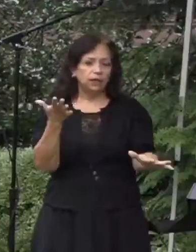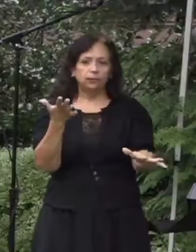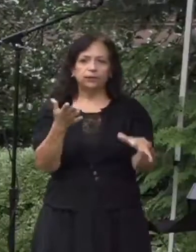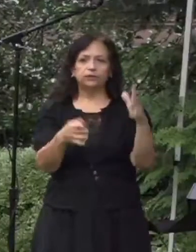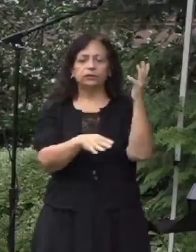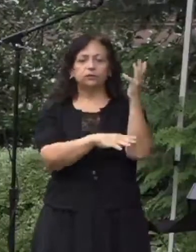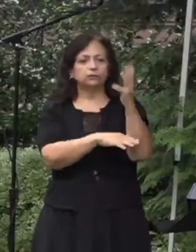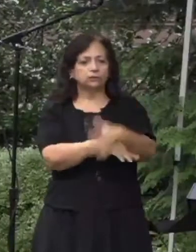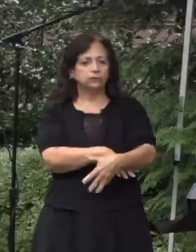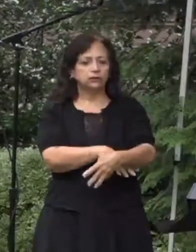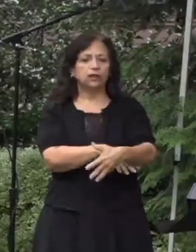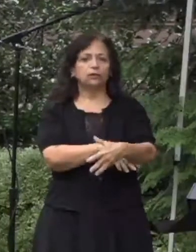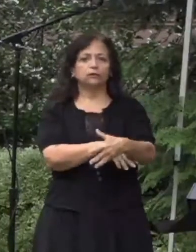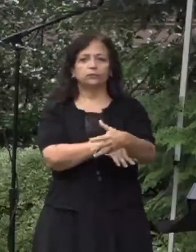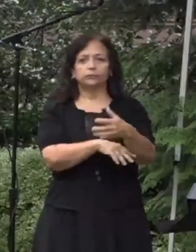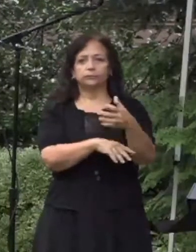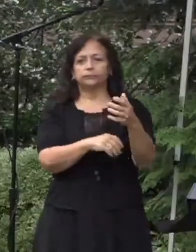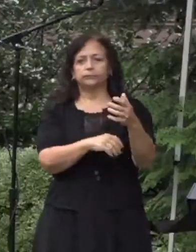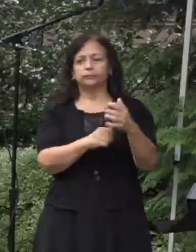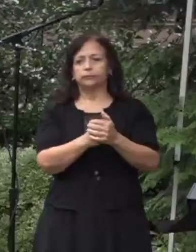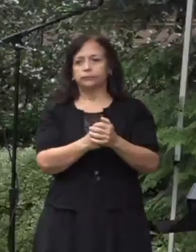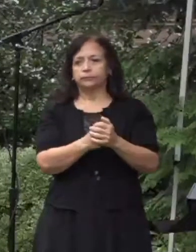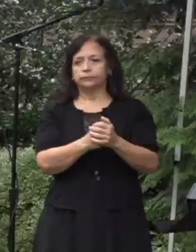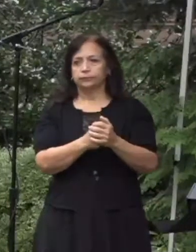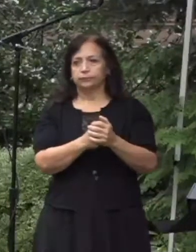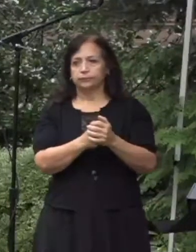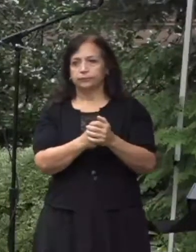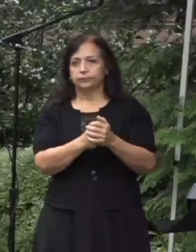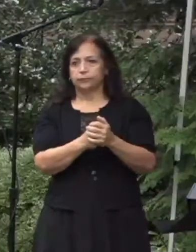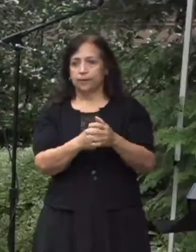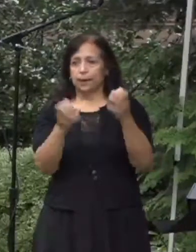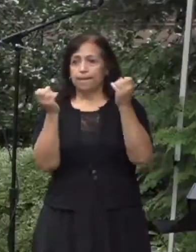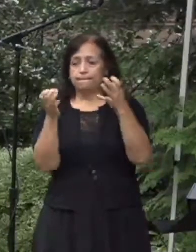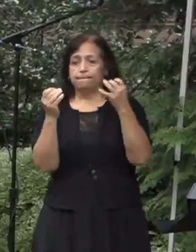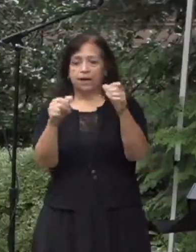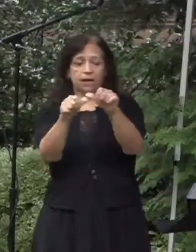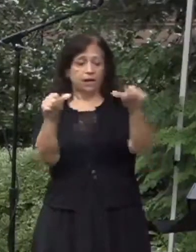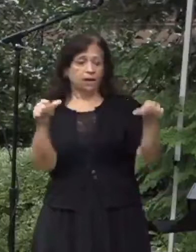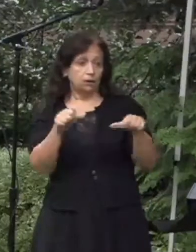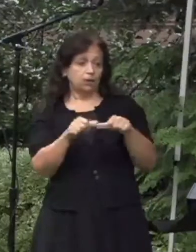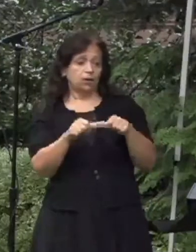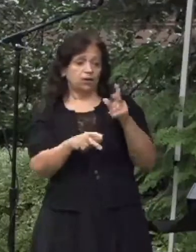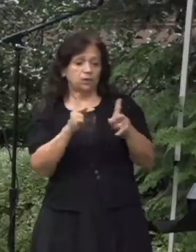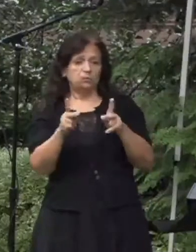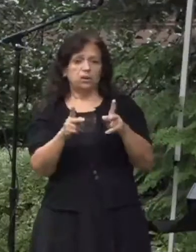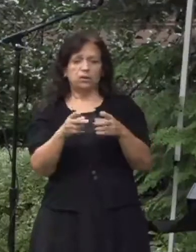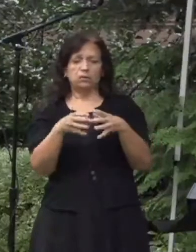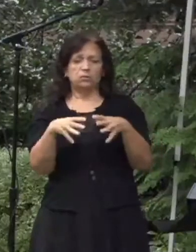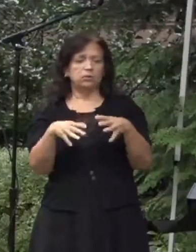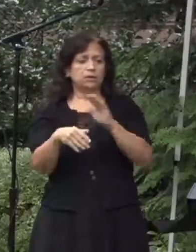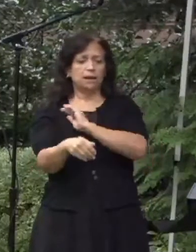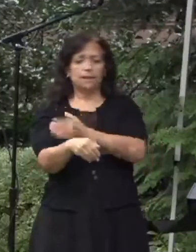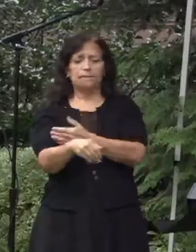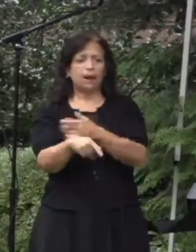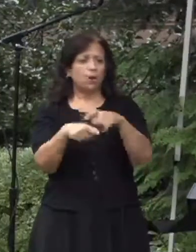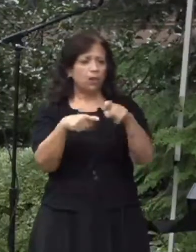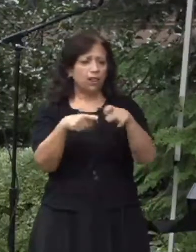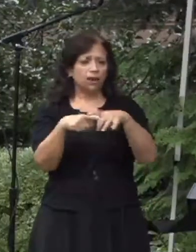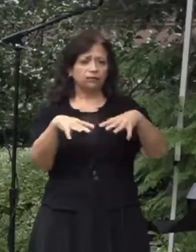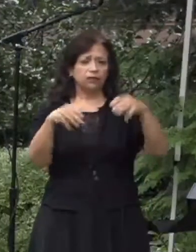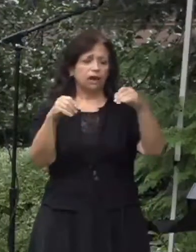damaged or just fell over. In many areas, people lost power for days